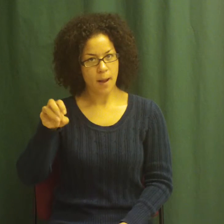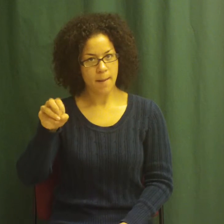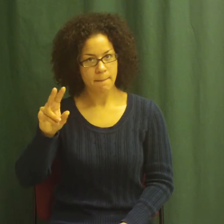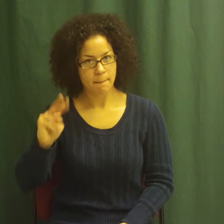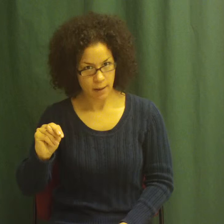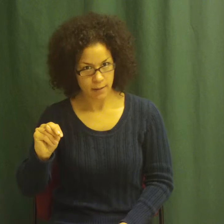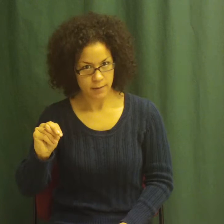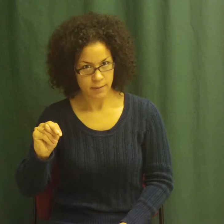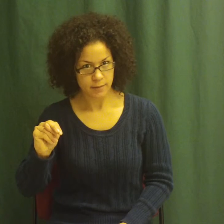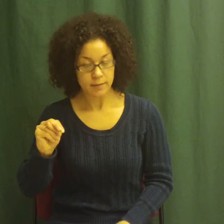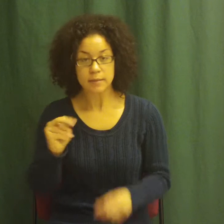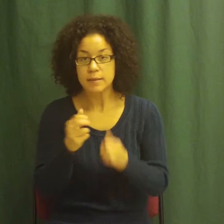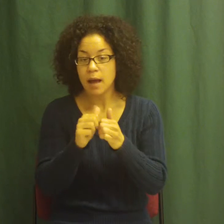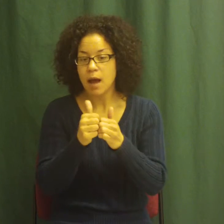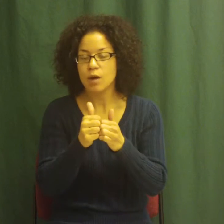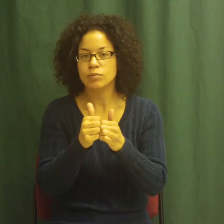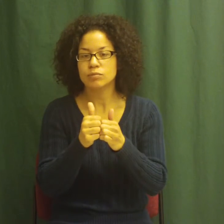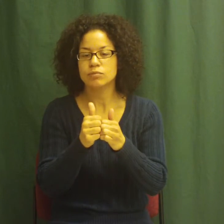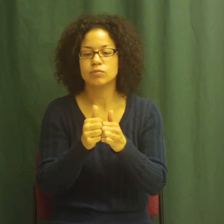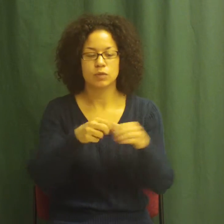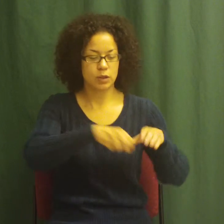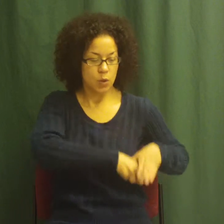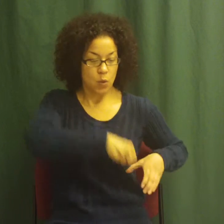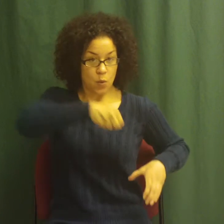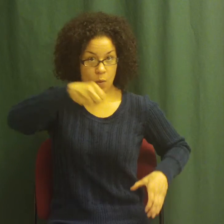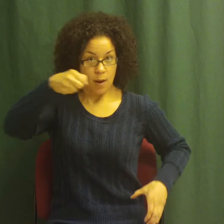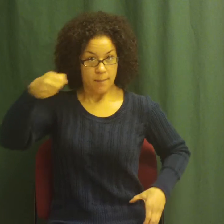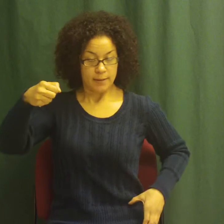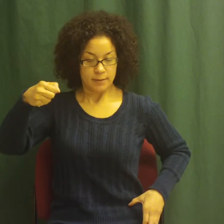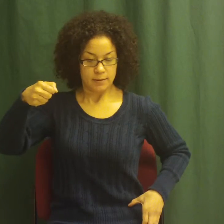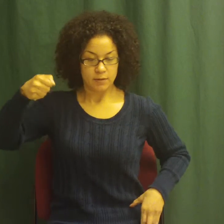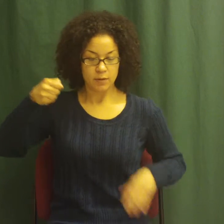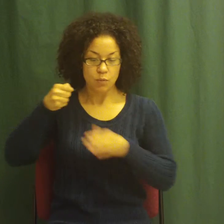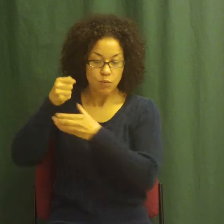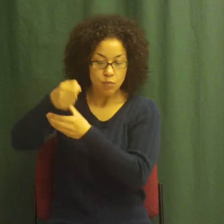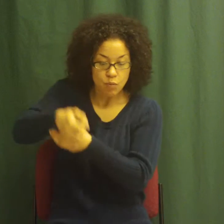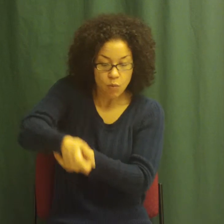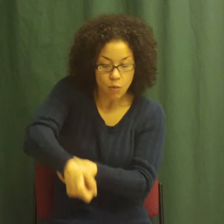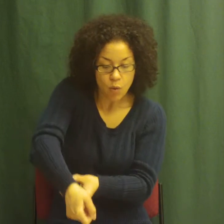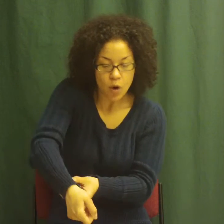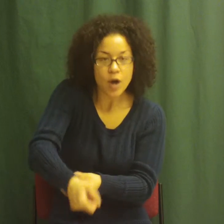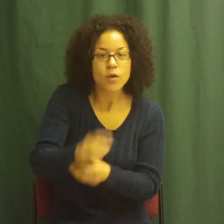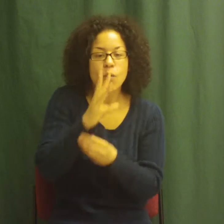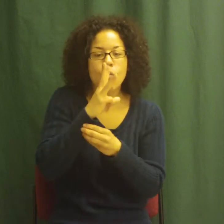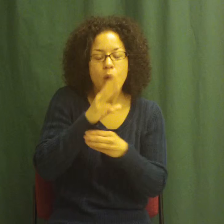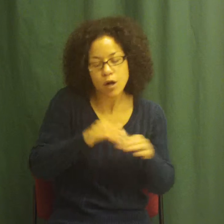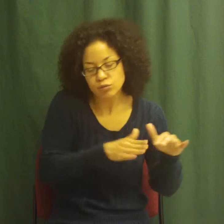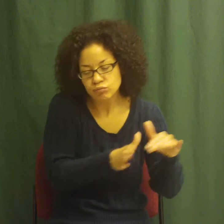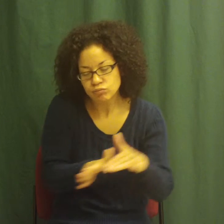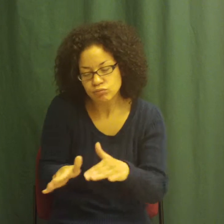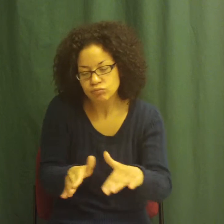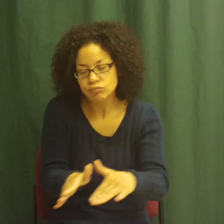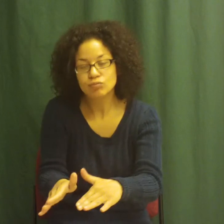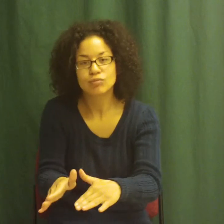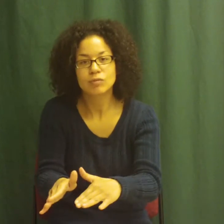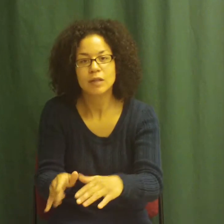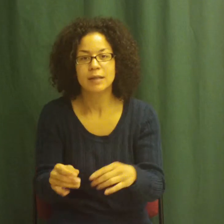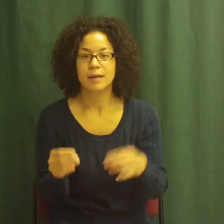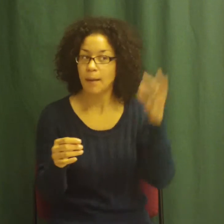first in a cold stream and float a hair down to it. If it cut the